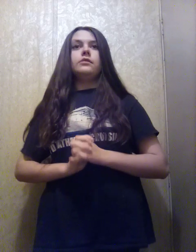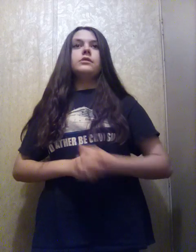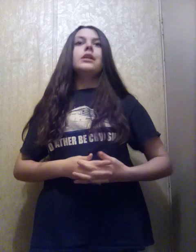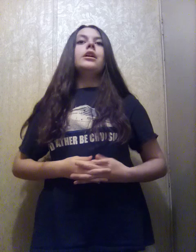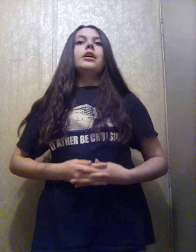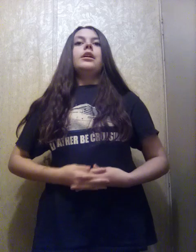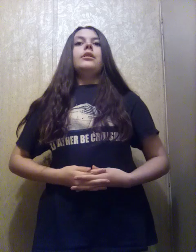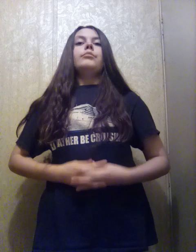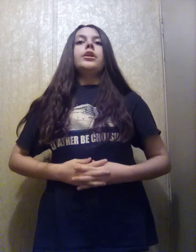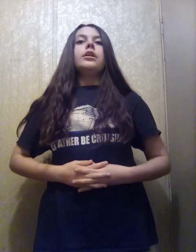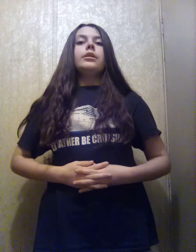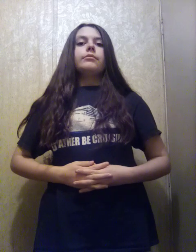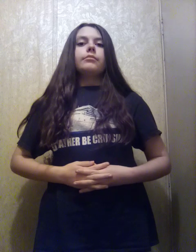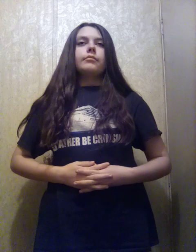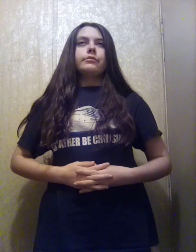those. But,